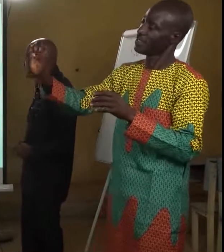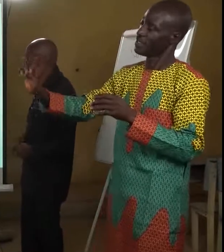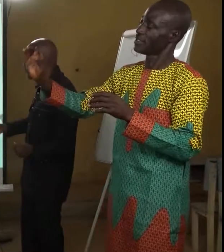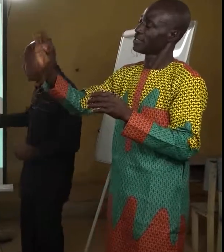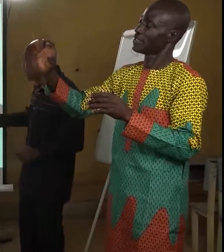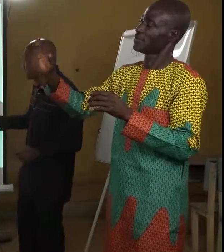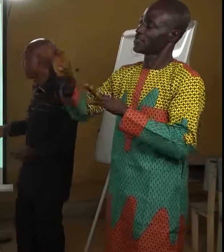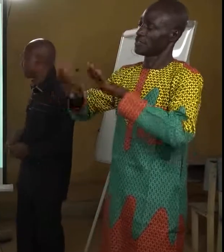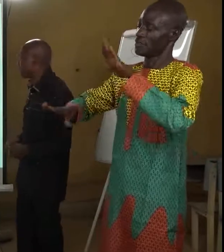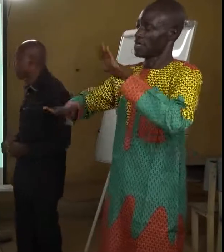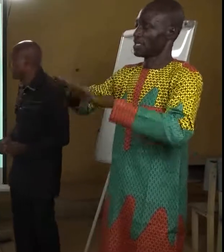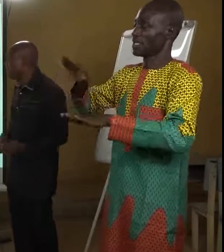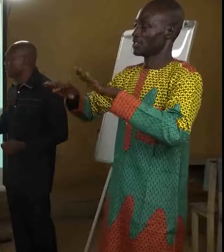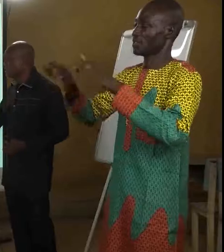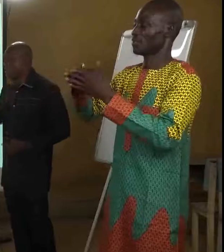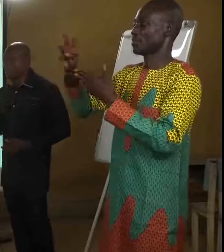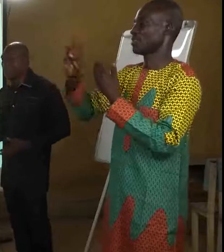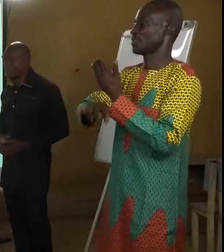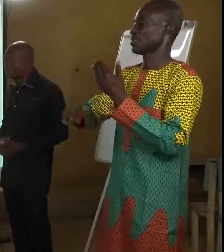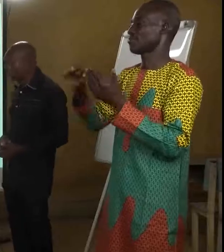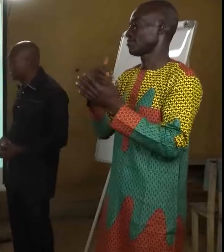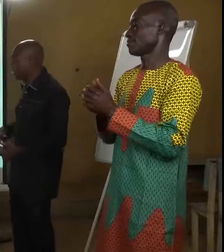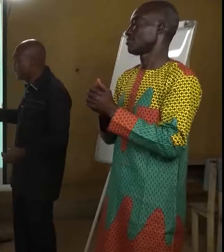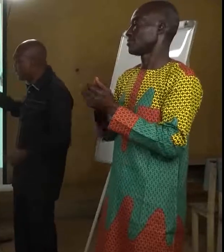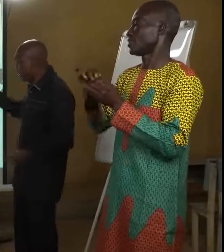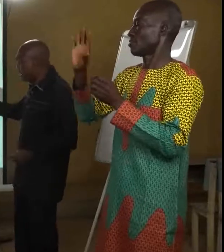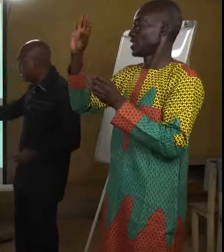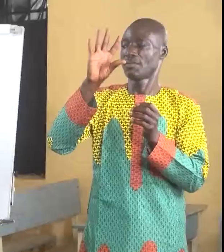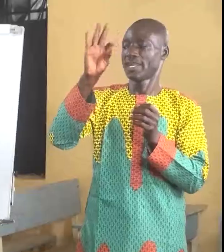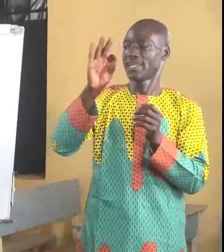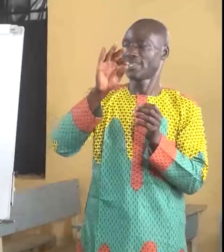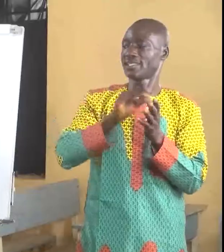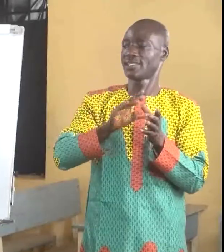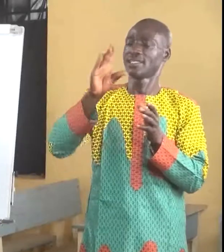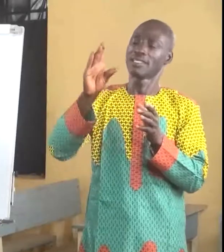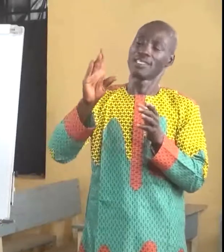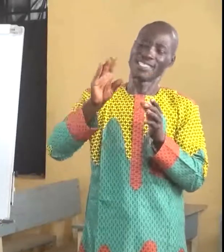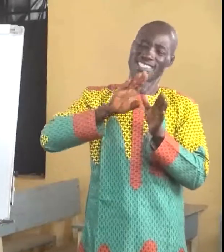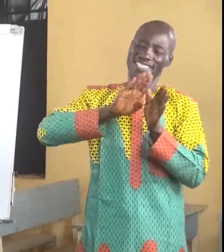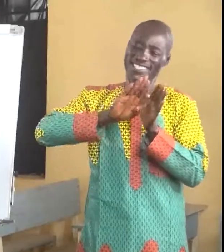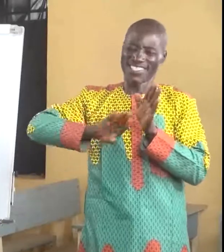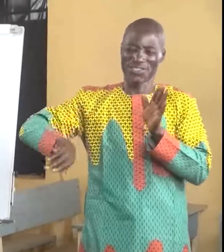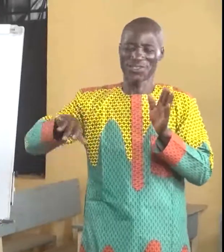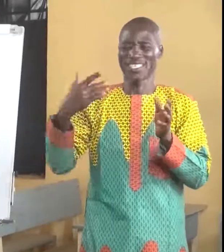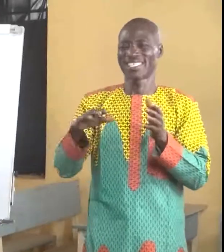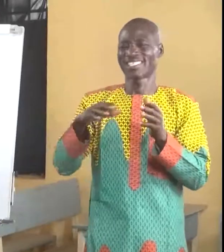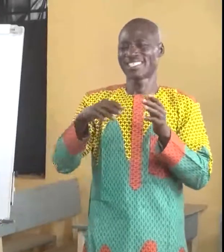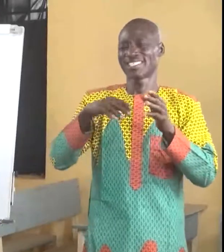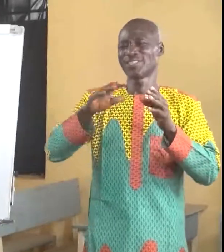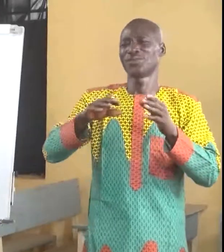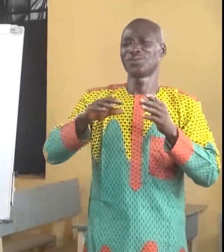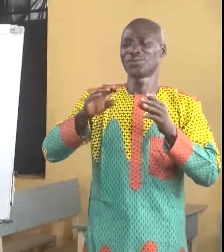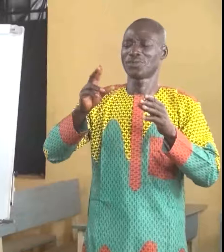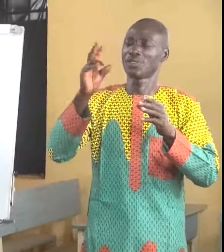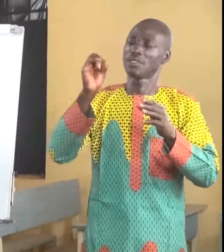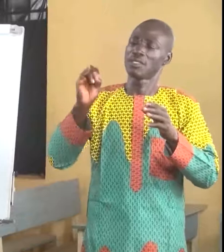deficit balance of, it causes deficit balance of payment. There will be deficit balance of payment. 9 says discourages investment. So when we come in